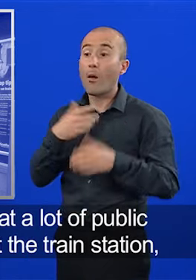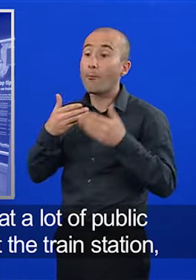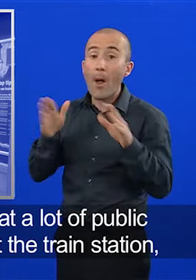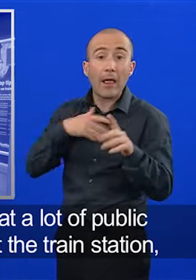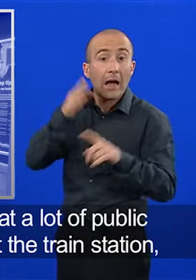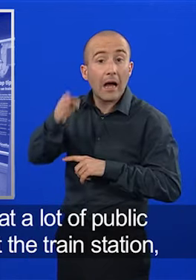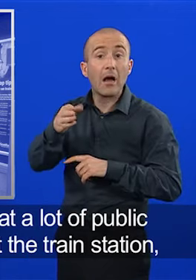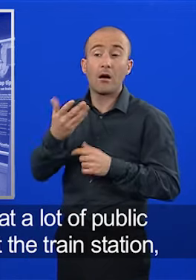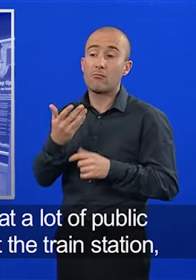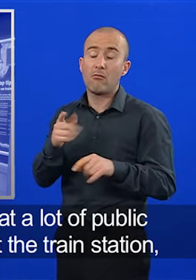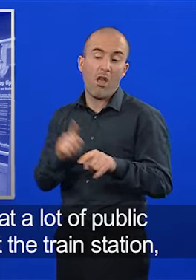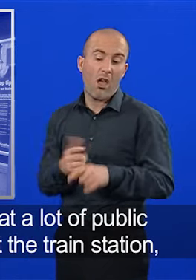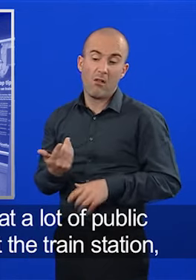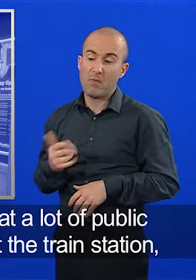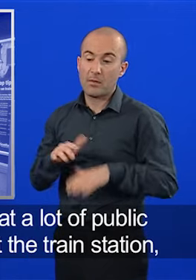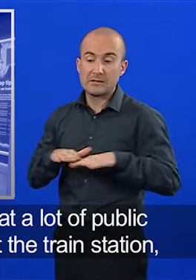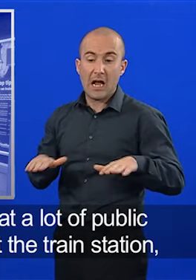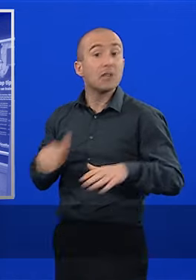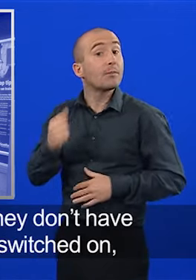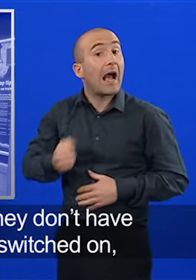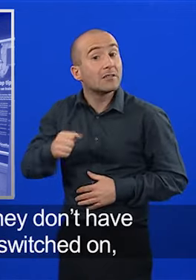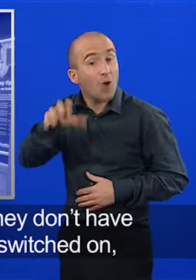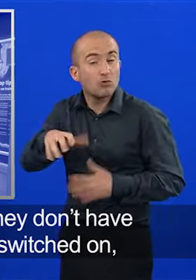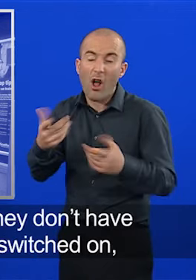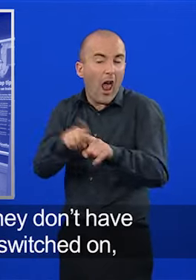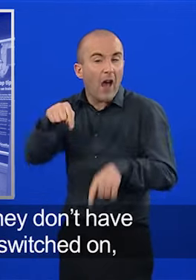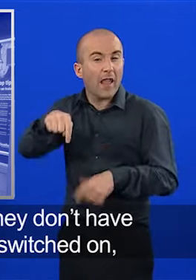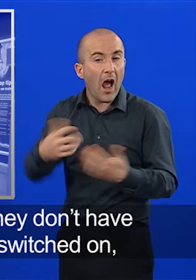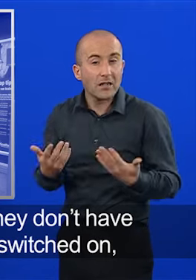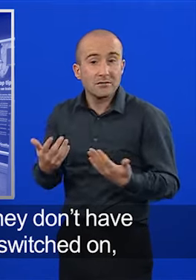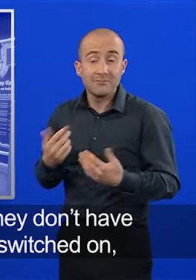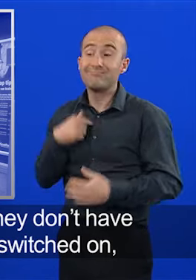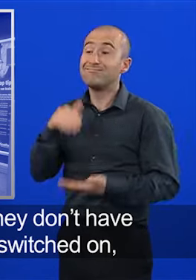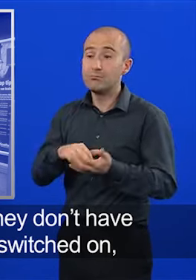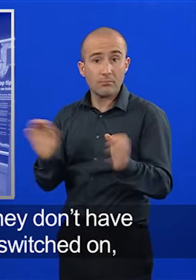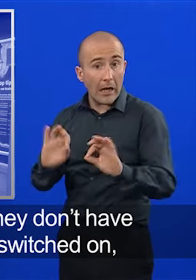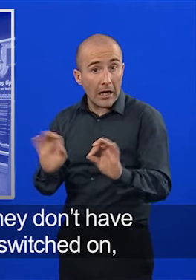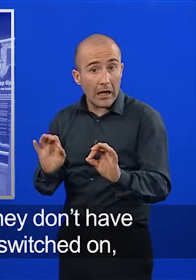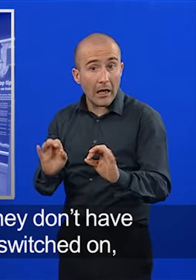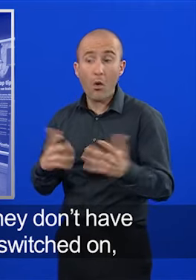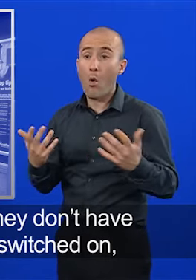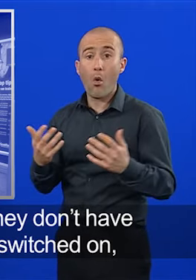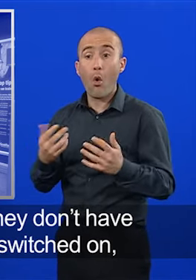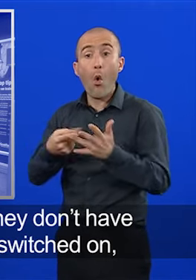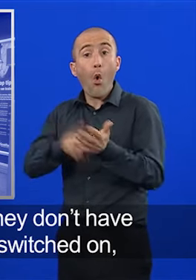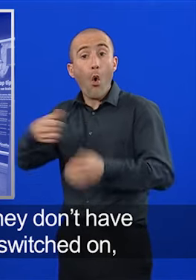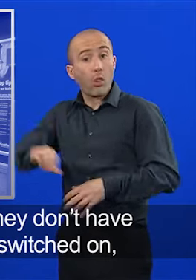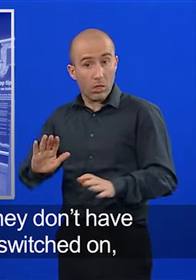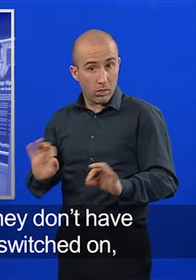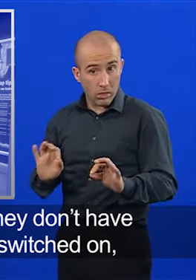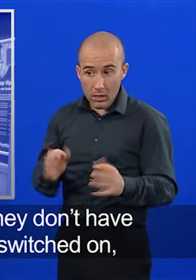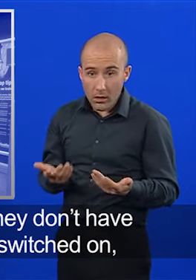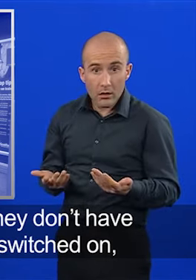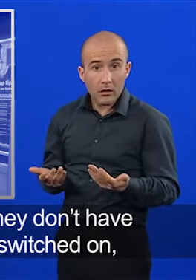public services, the desks, say at the train station or anywhere like that, they don't have them, or